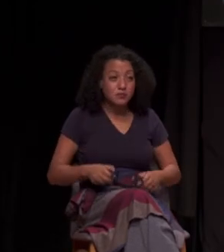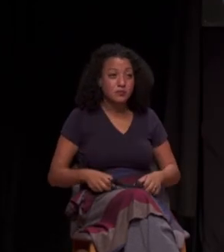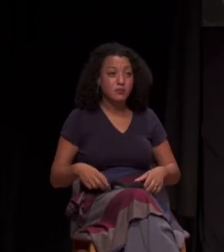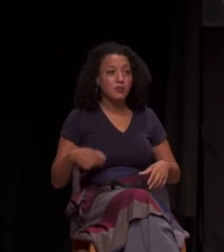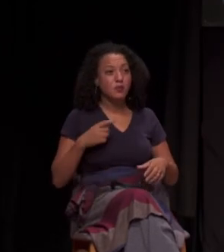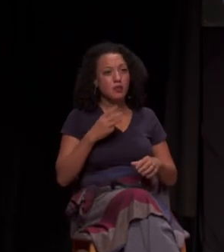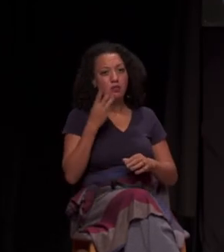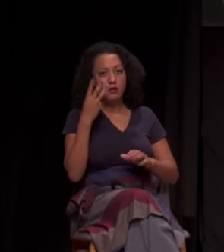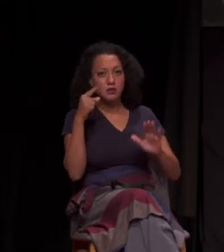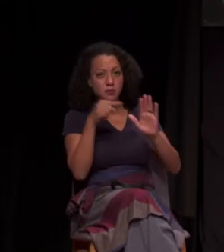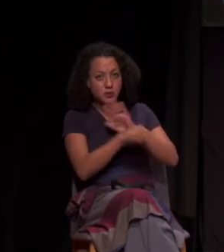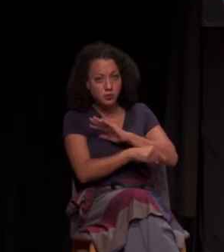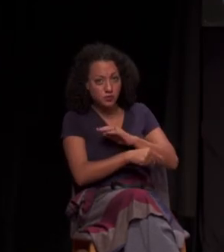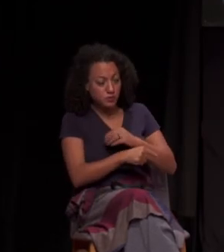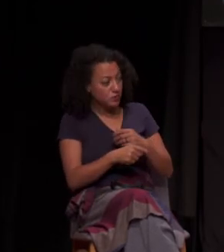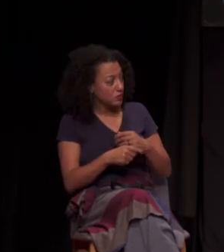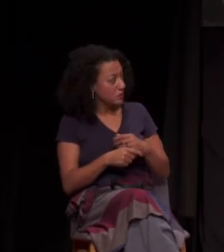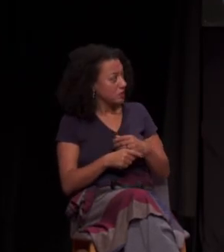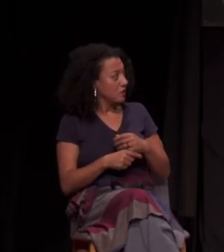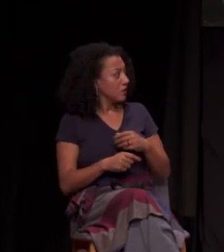sequência? Você me diz.